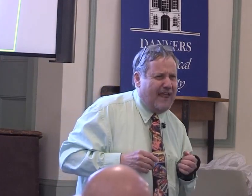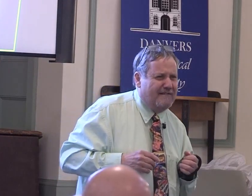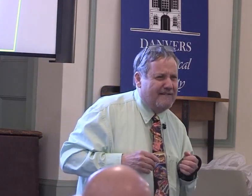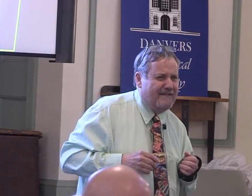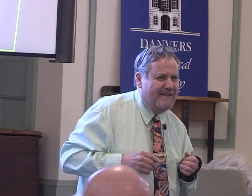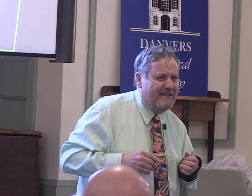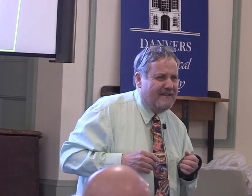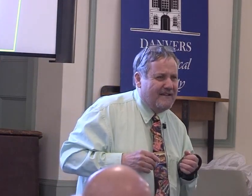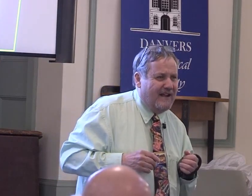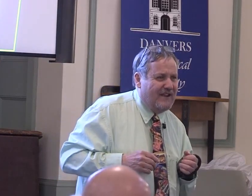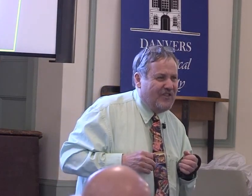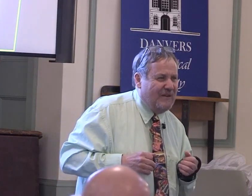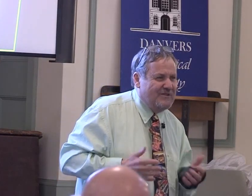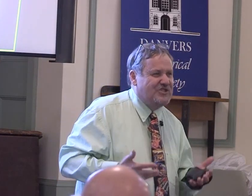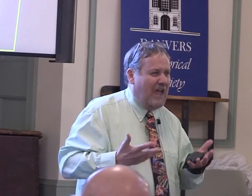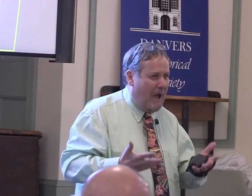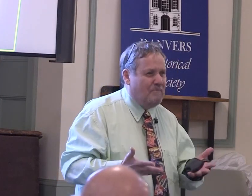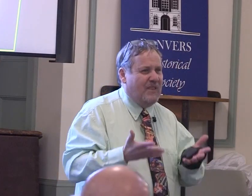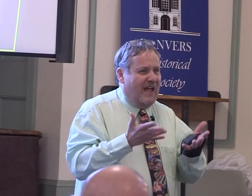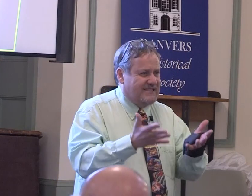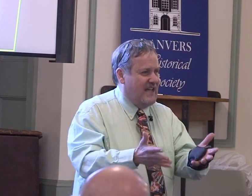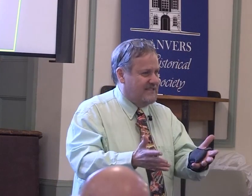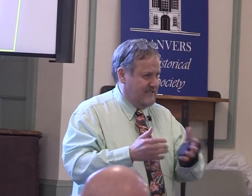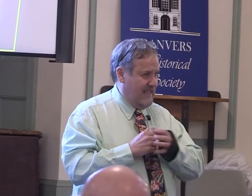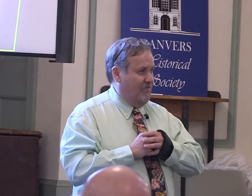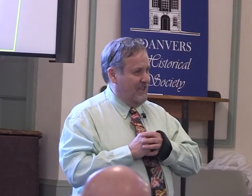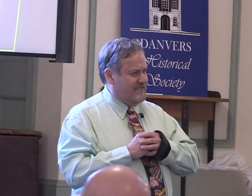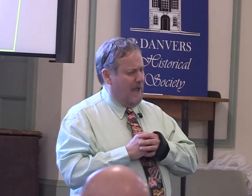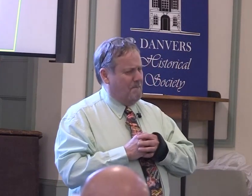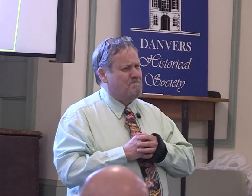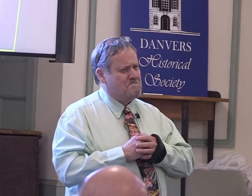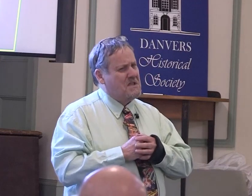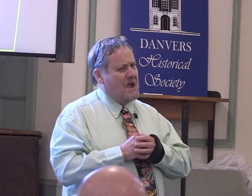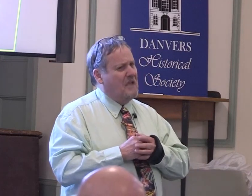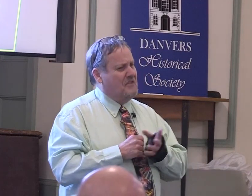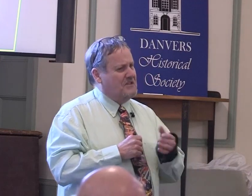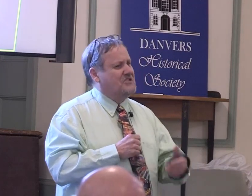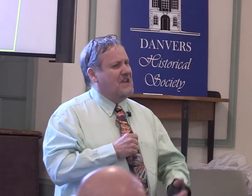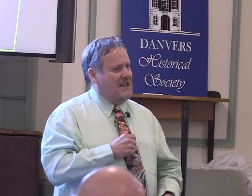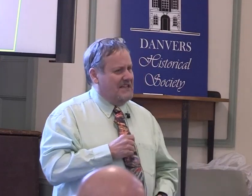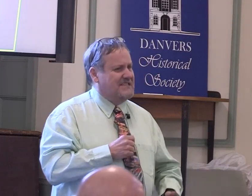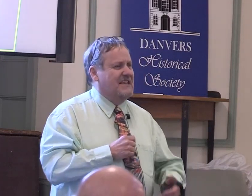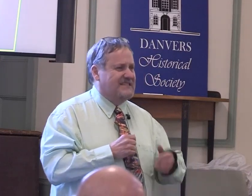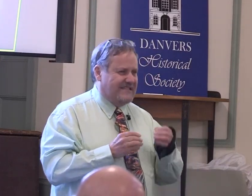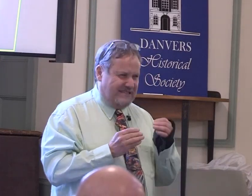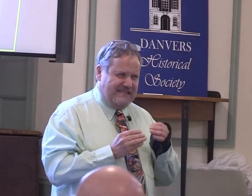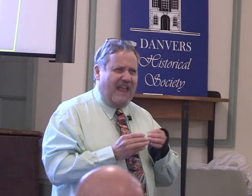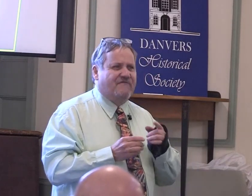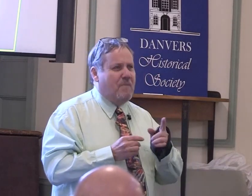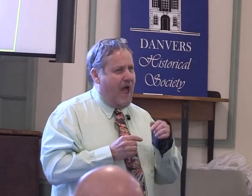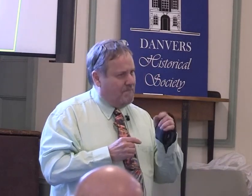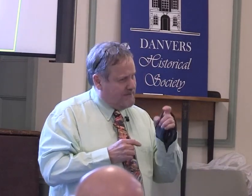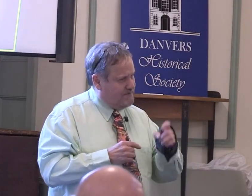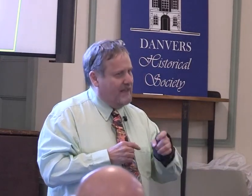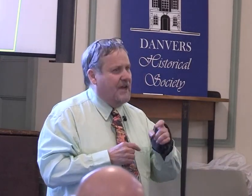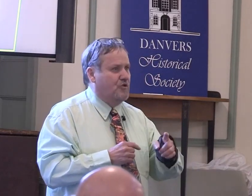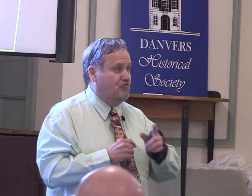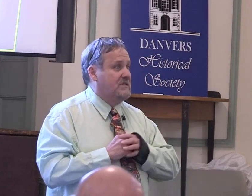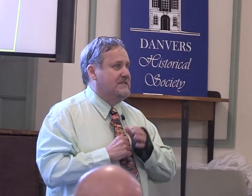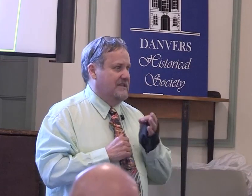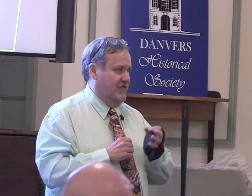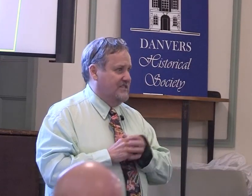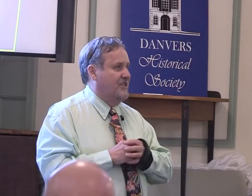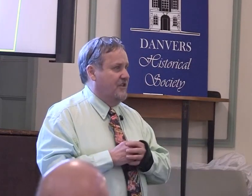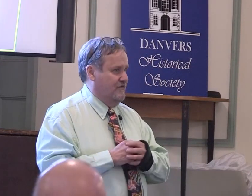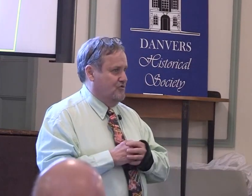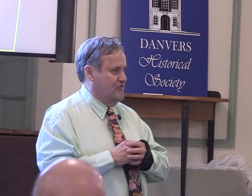knew that. I think when she helped us set this up, I think she had a sense deaf-blind people are going to